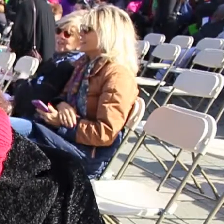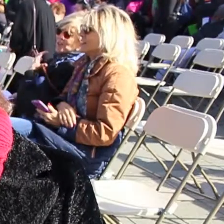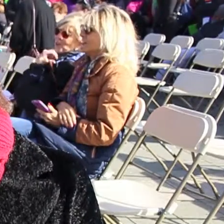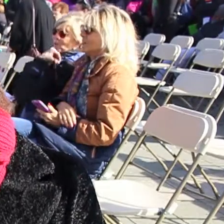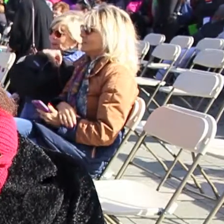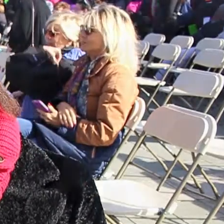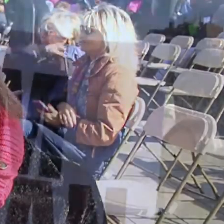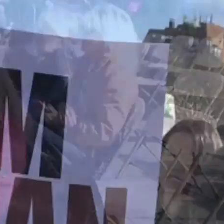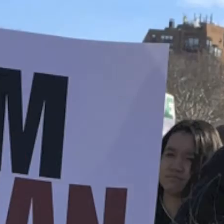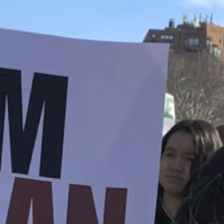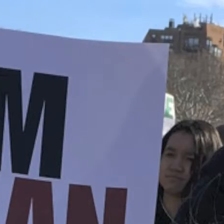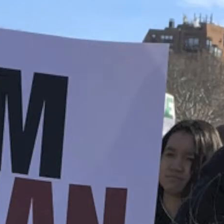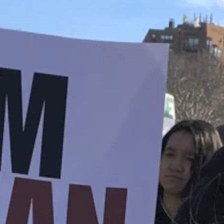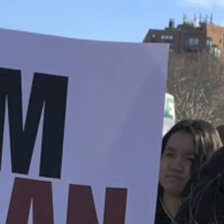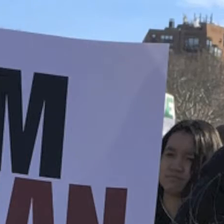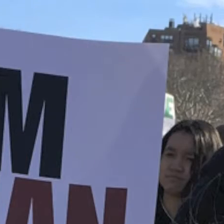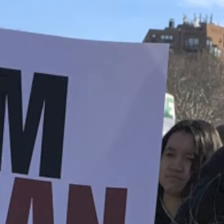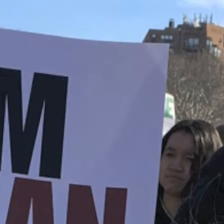in Philadelphia.